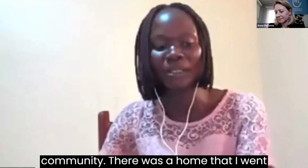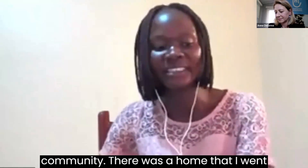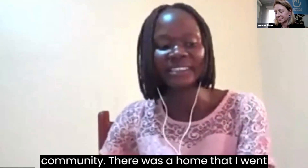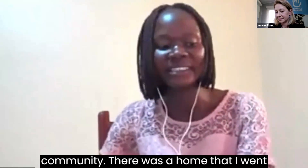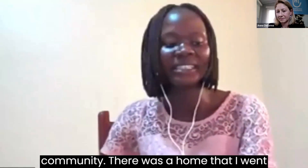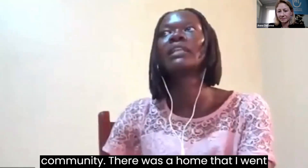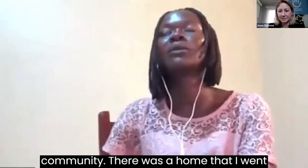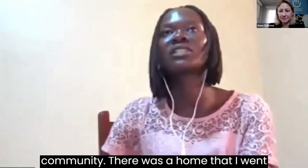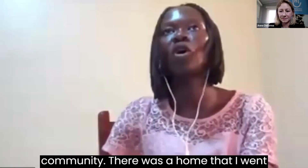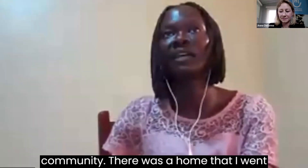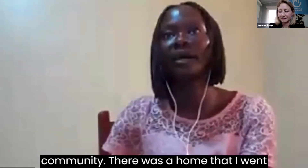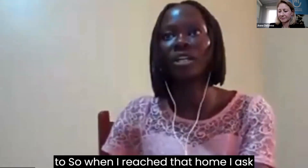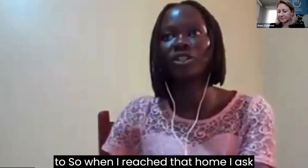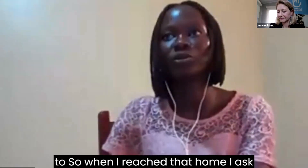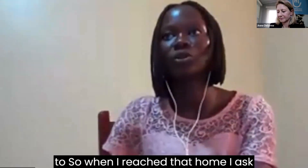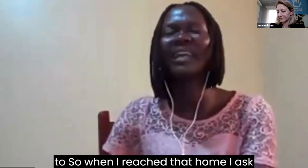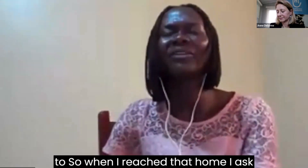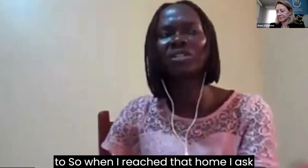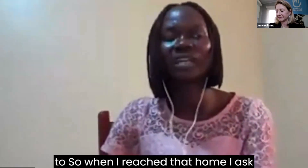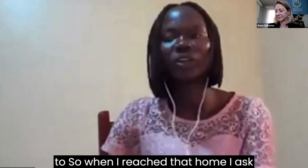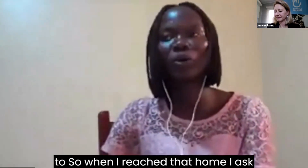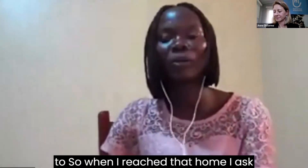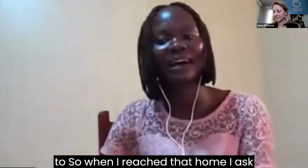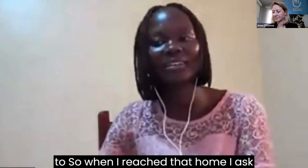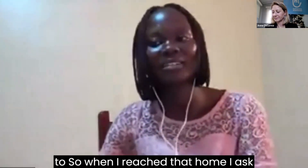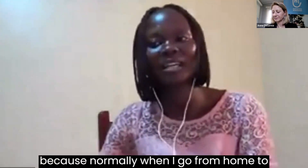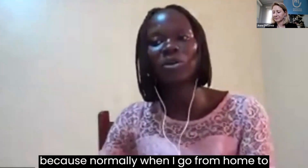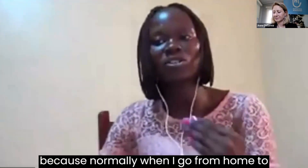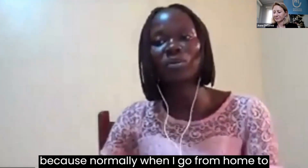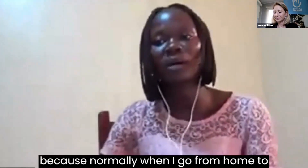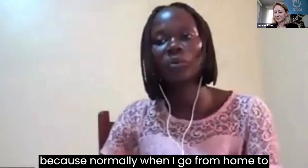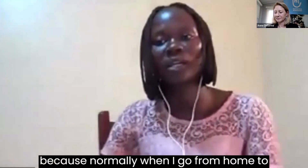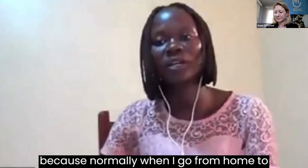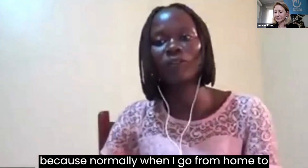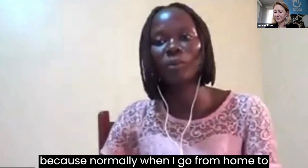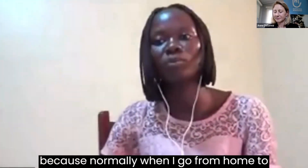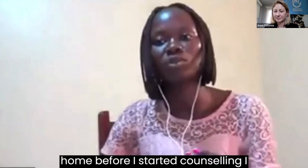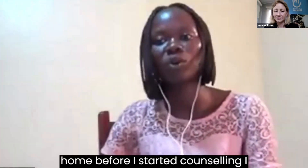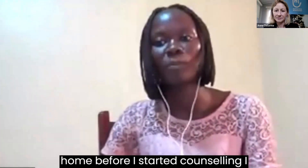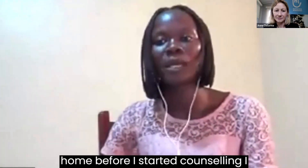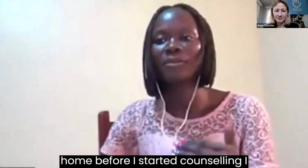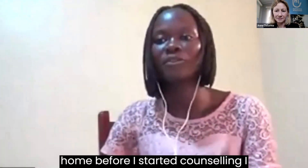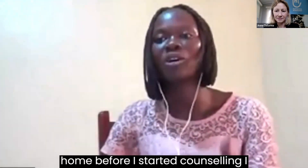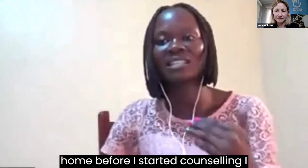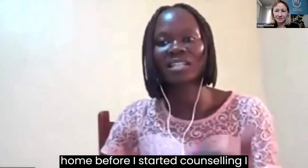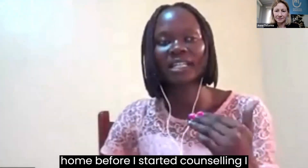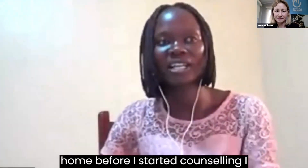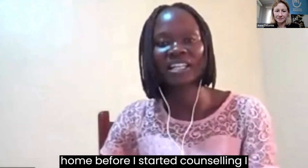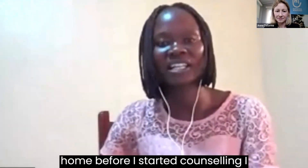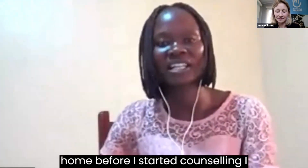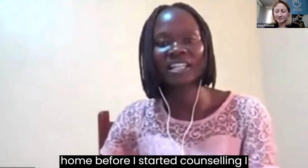the community. It was a home that I went to, so when I reached to that home, I asked, because normally when I go from home to home, before I